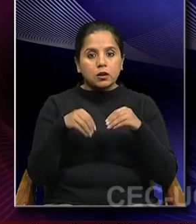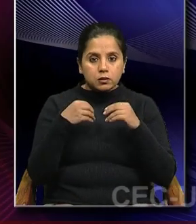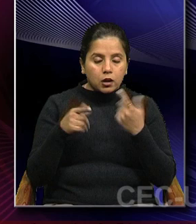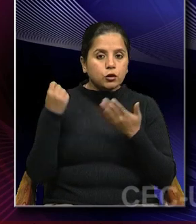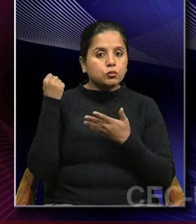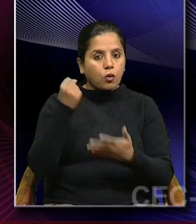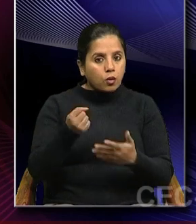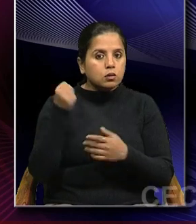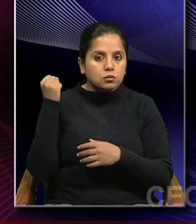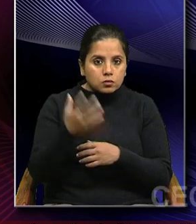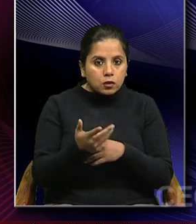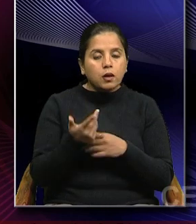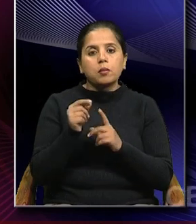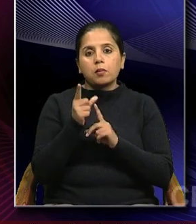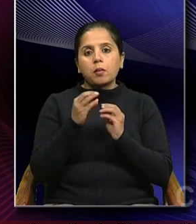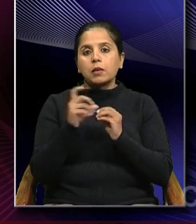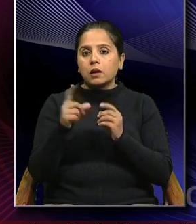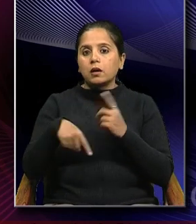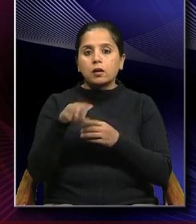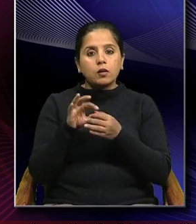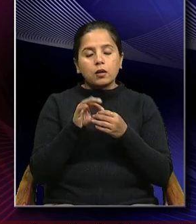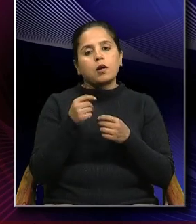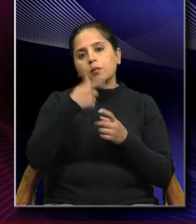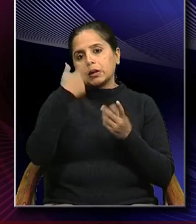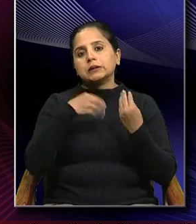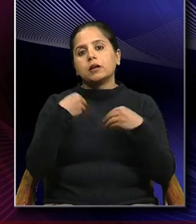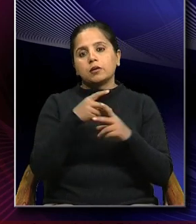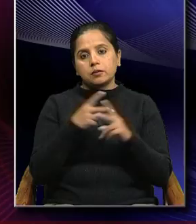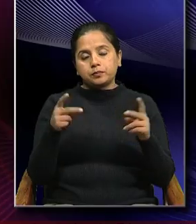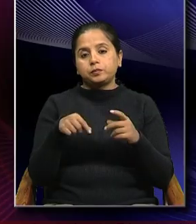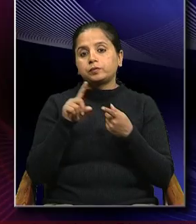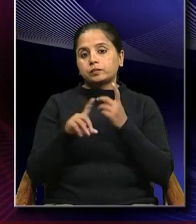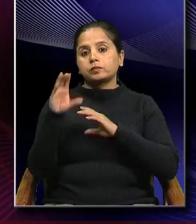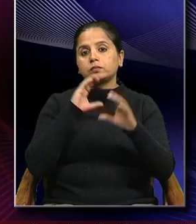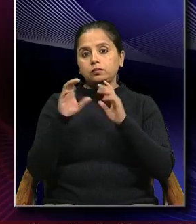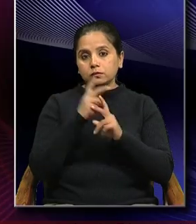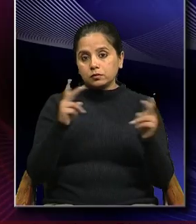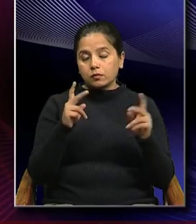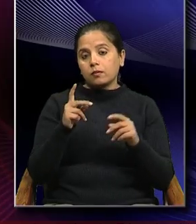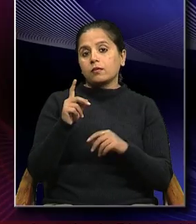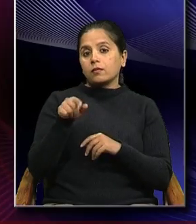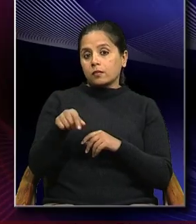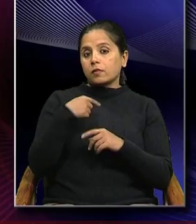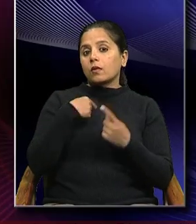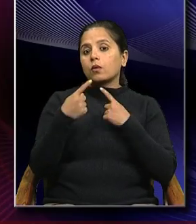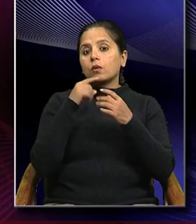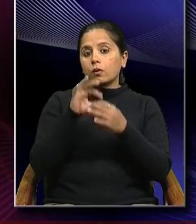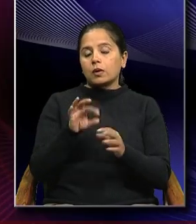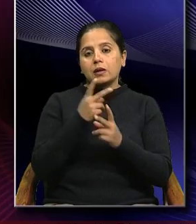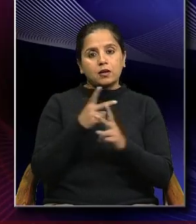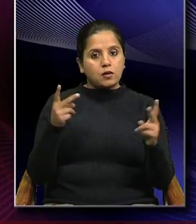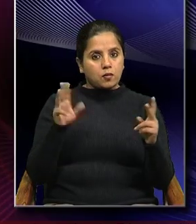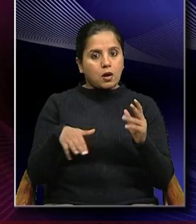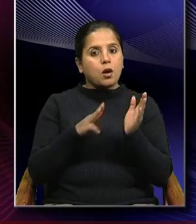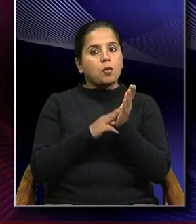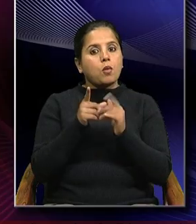sponsorship, public relations, and eventually the personal selling and e-communication. So, when I am talking about the different